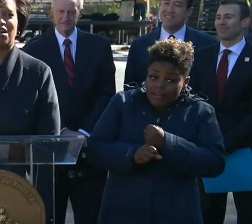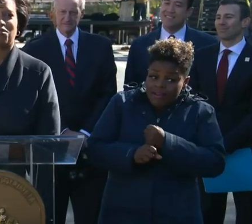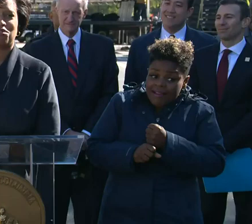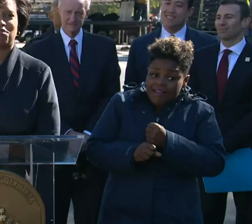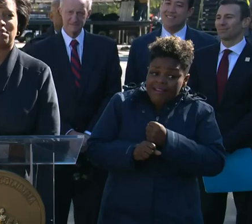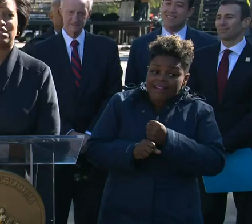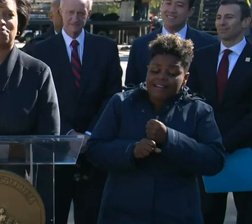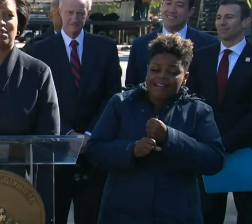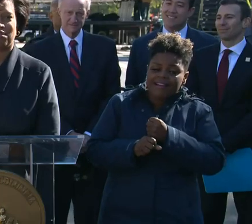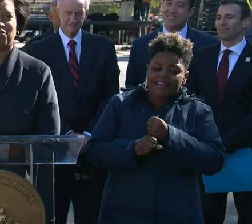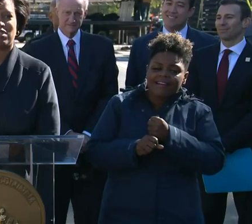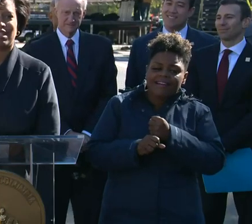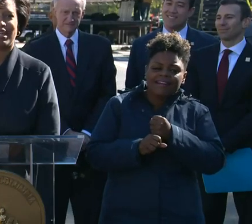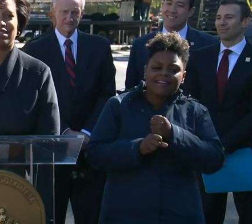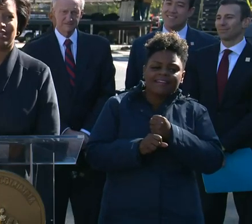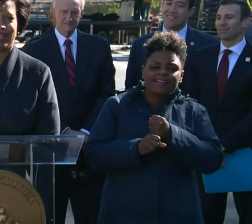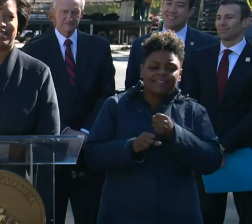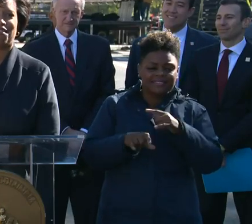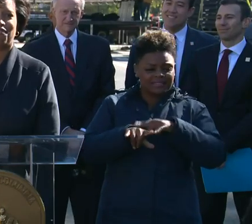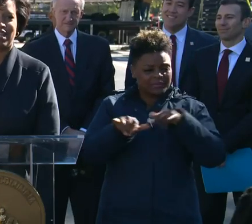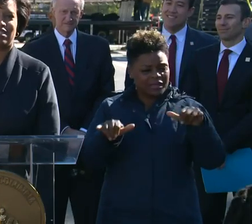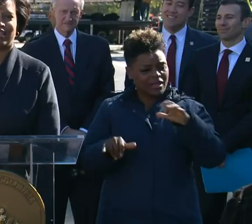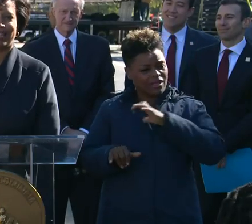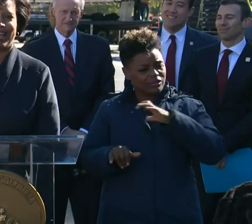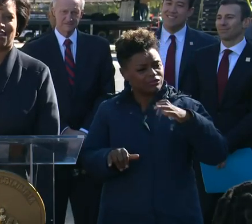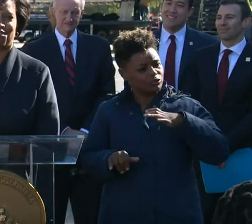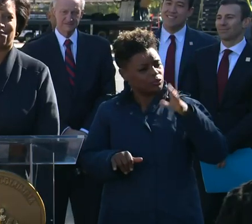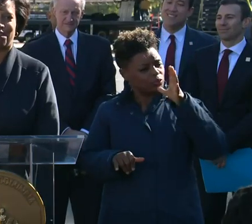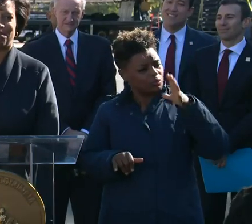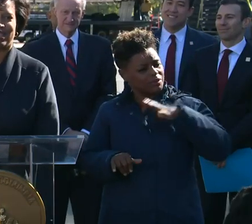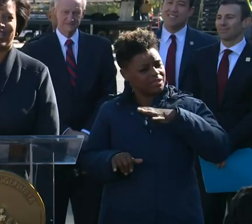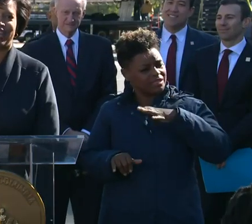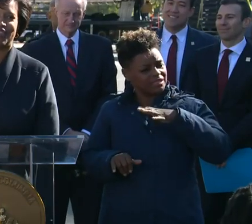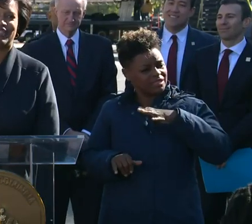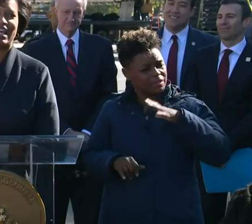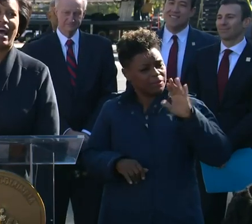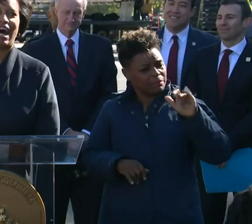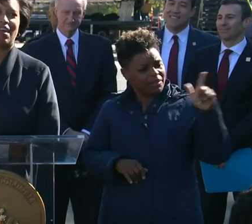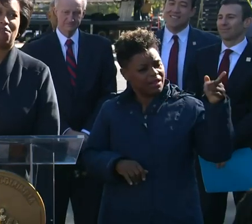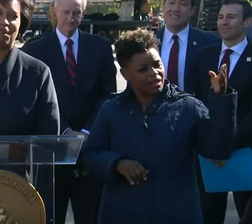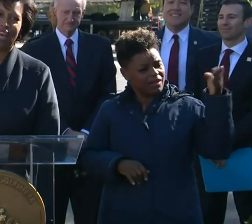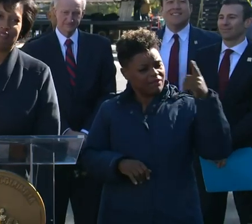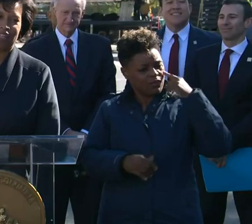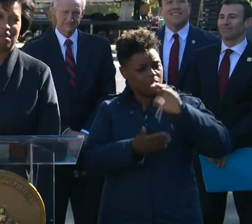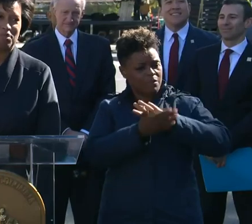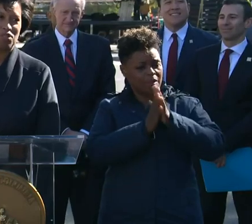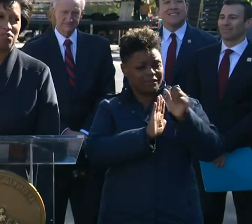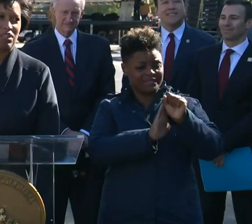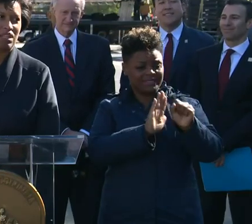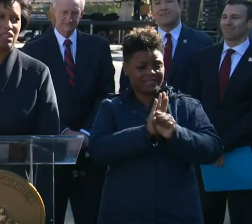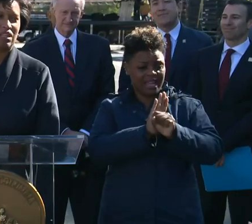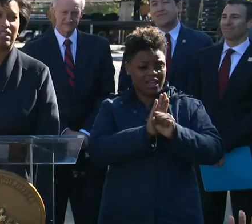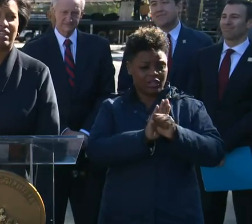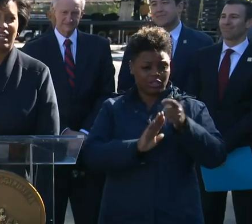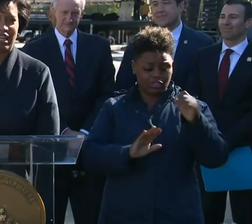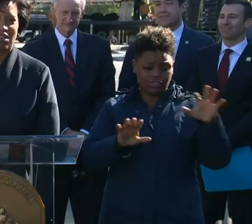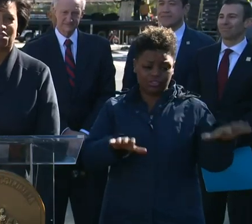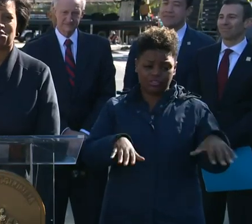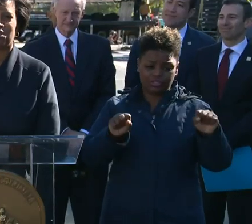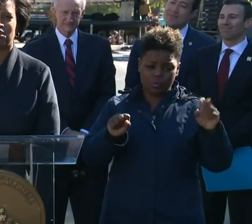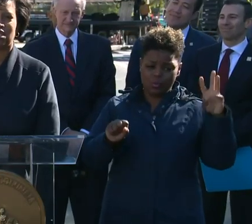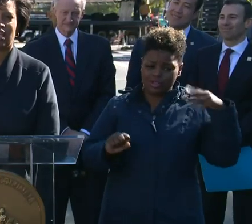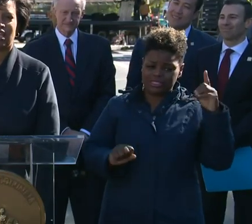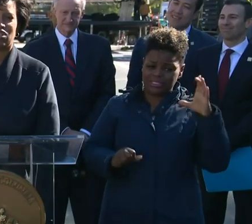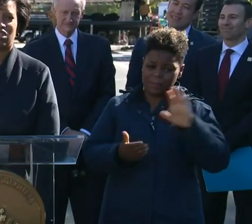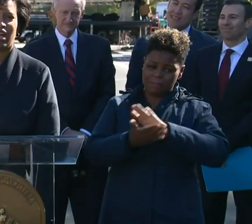the Congresswoman's bill for statehood is advancing in the House of Representatives, and we have an opportunity again